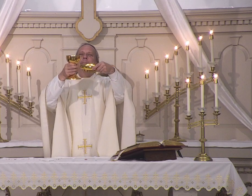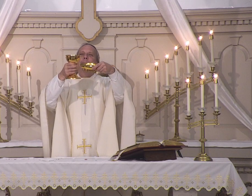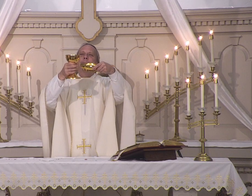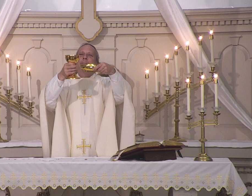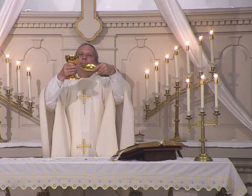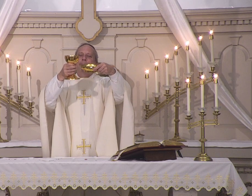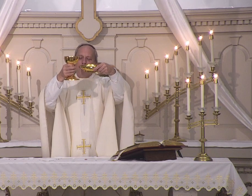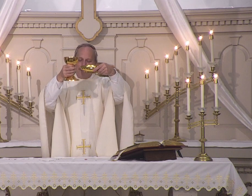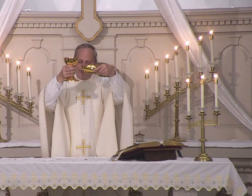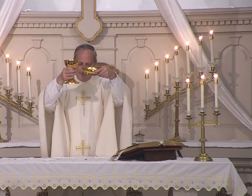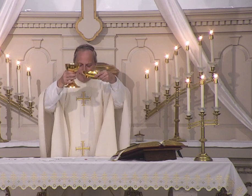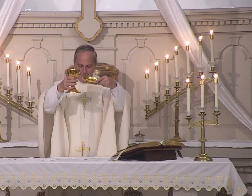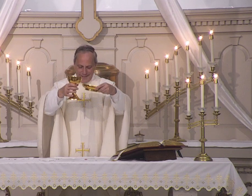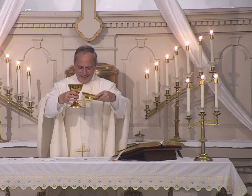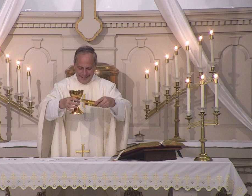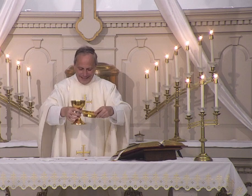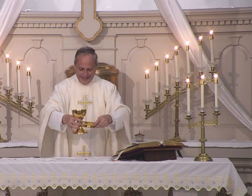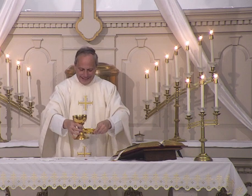Amen.